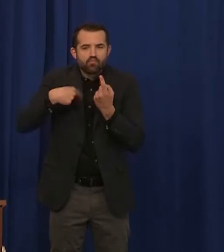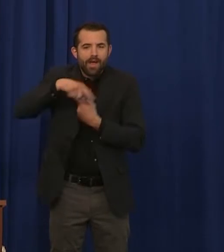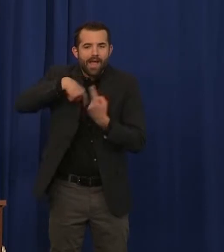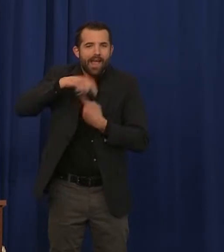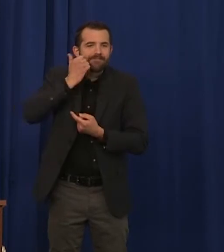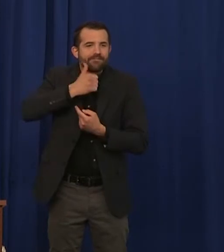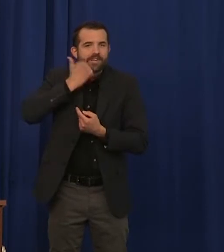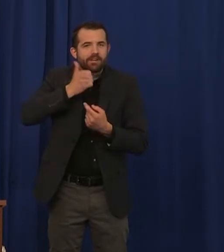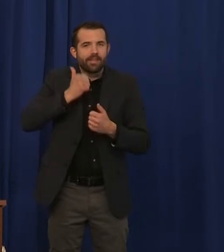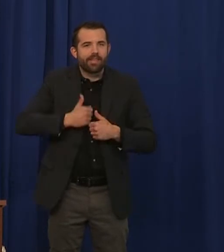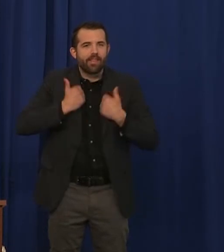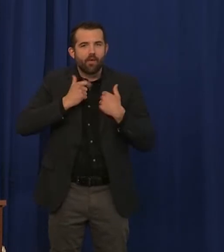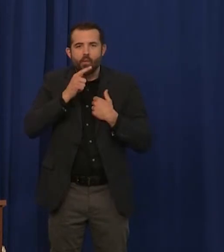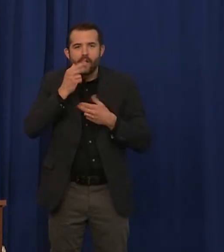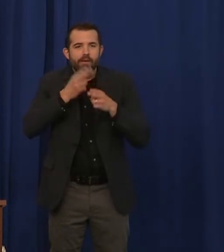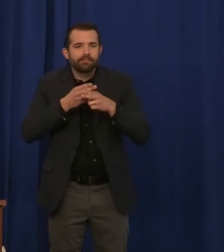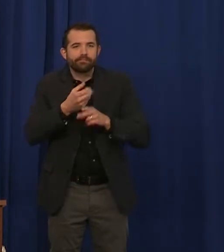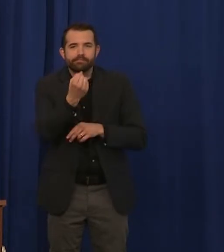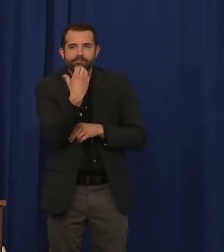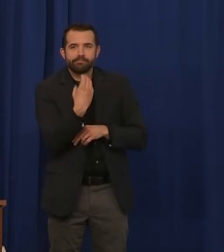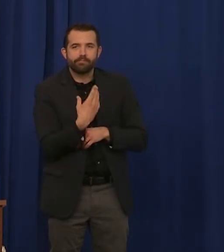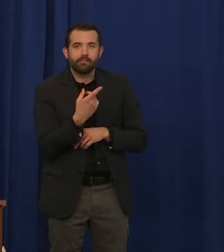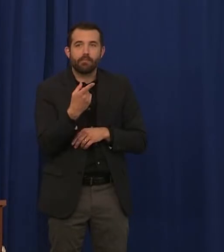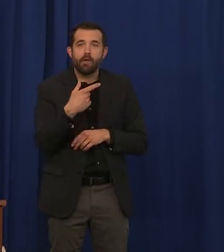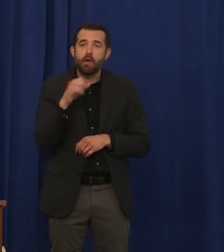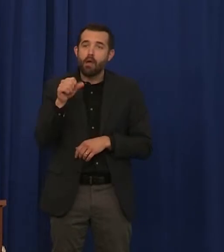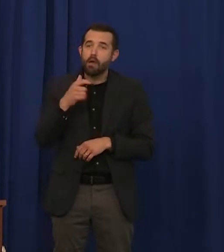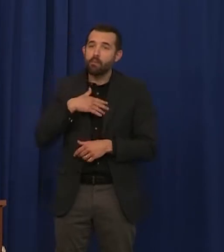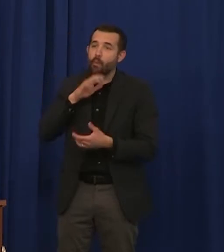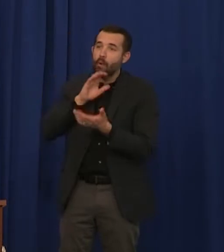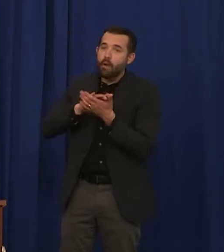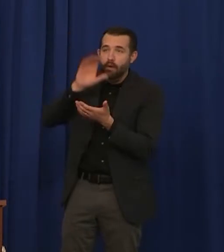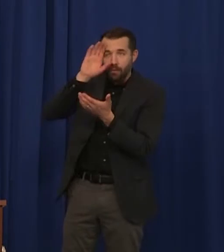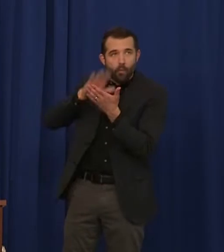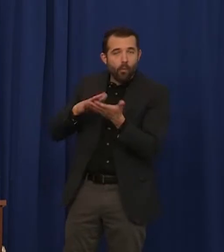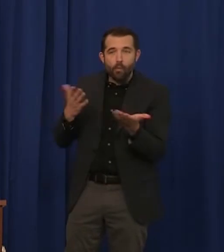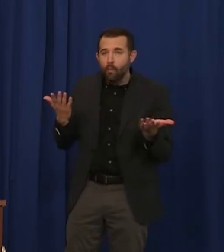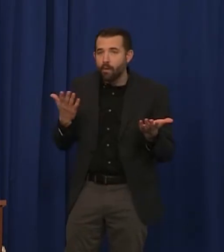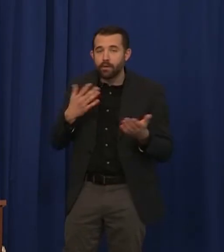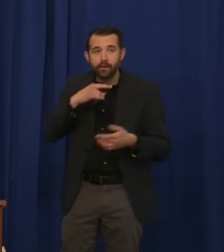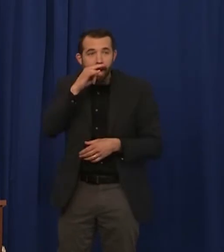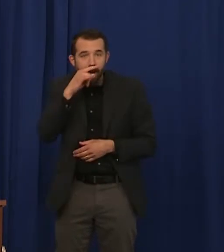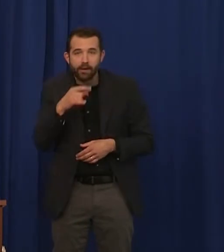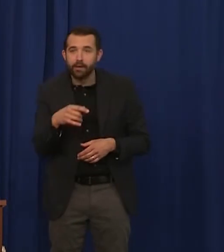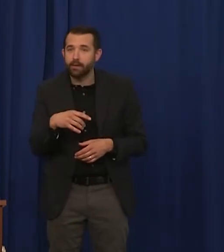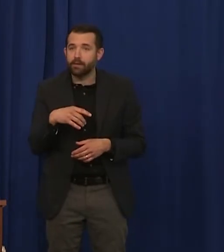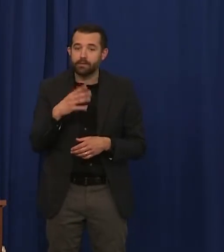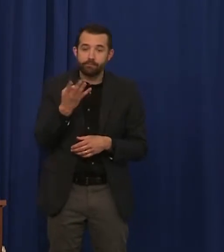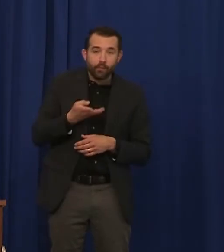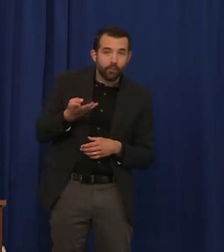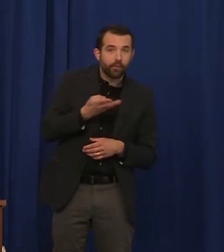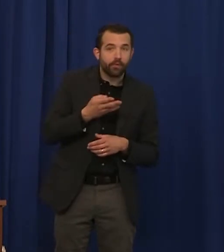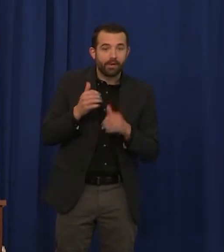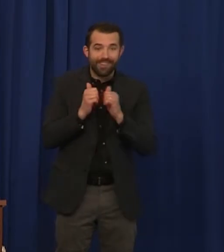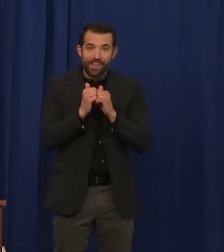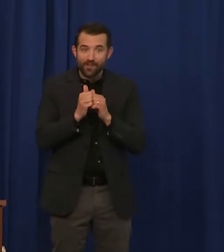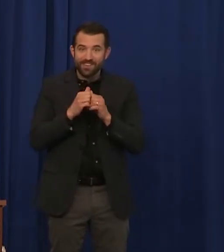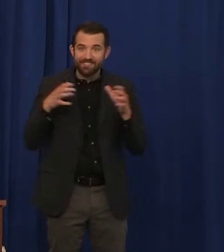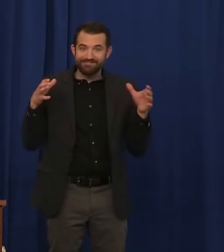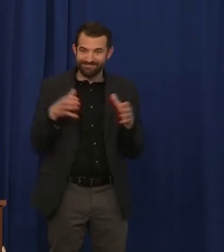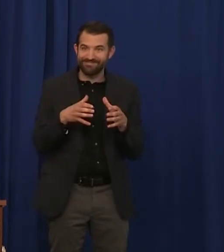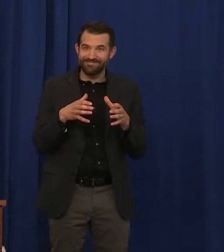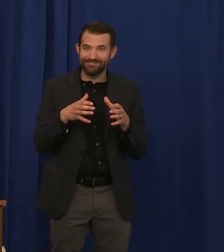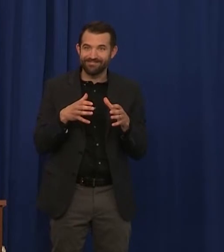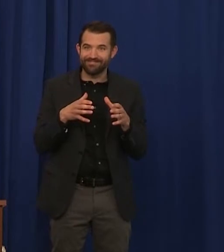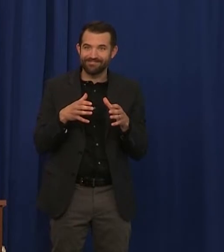they might say, okay, yeah, I've got a spouse and we've got 2 kids. we will then reach out to or make sure that the